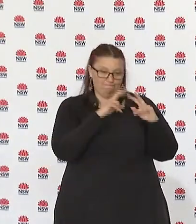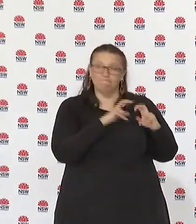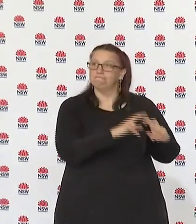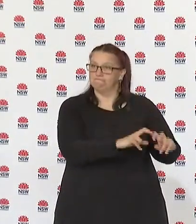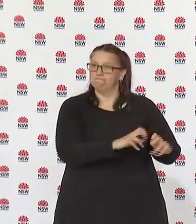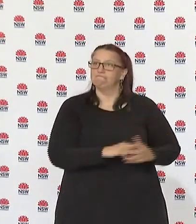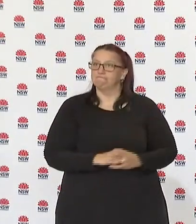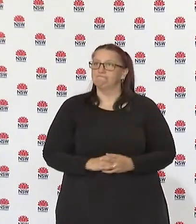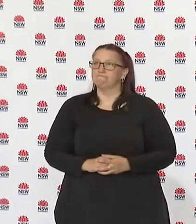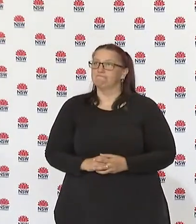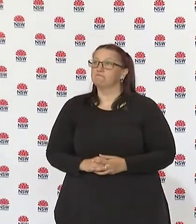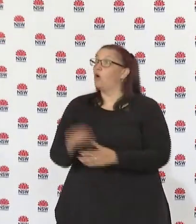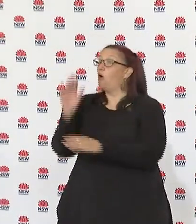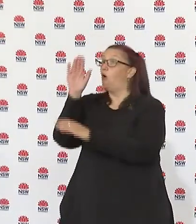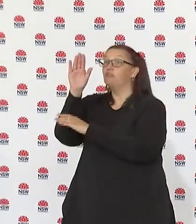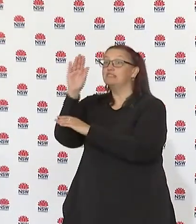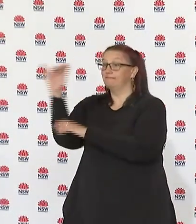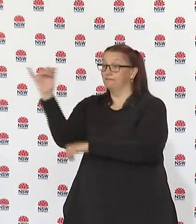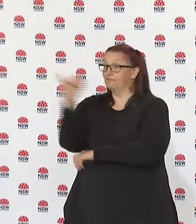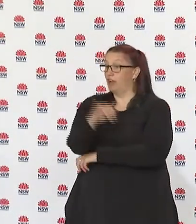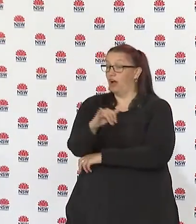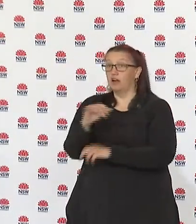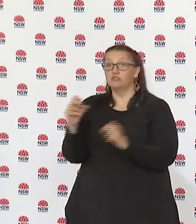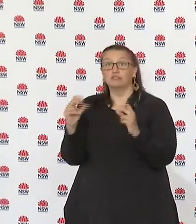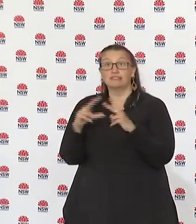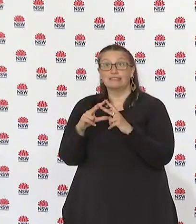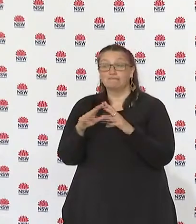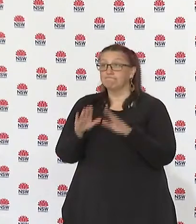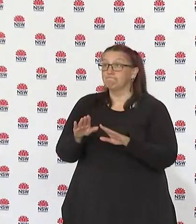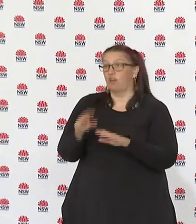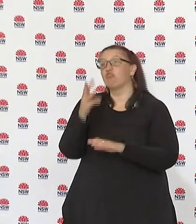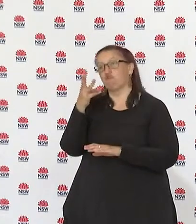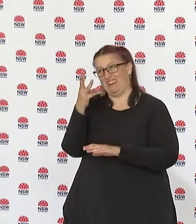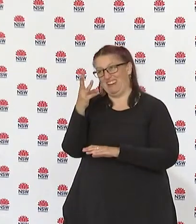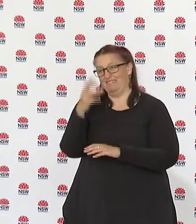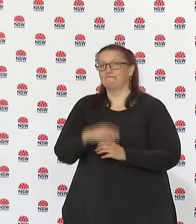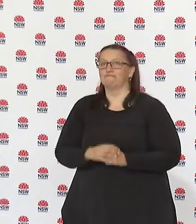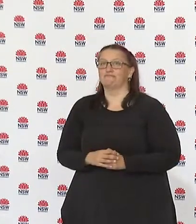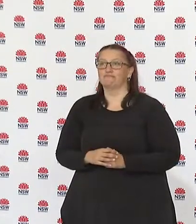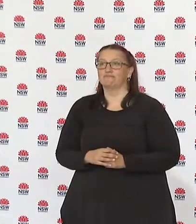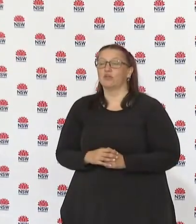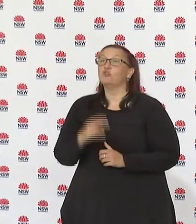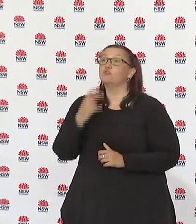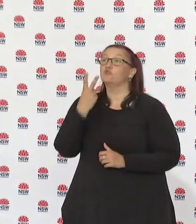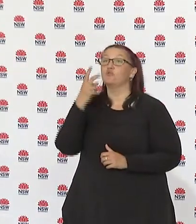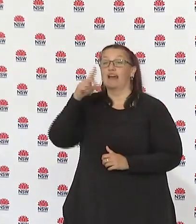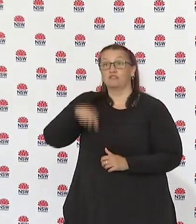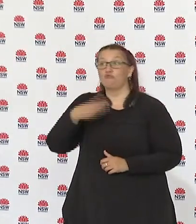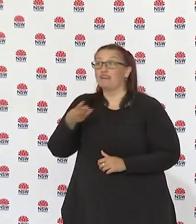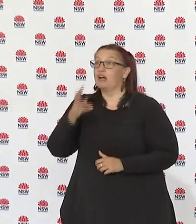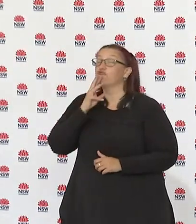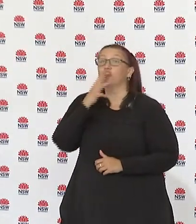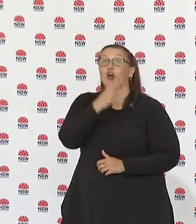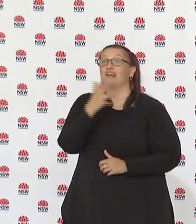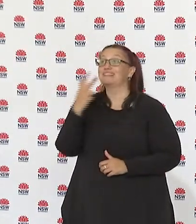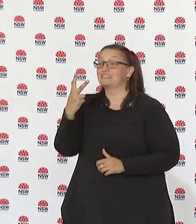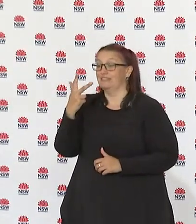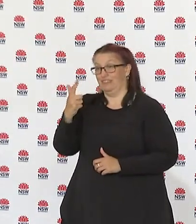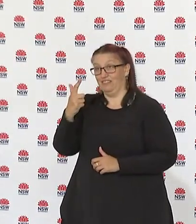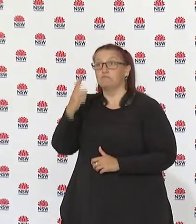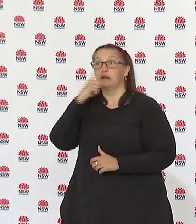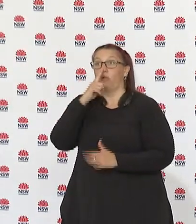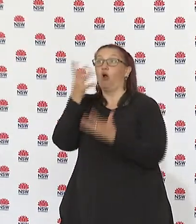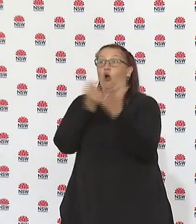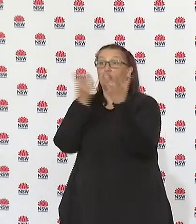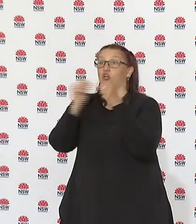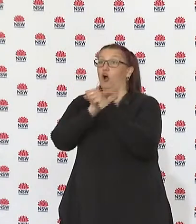new cases were acquired overseas in this period. There have now been 2,397 cases associated with cluster since the